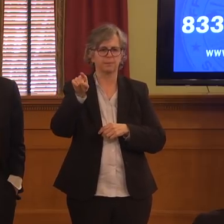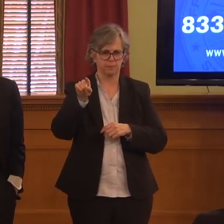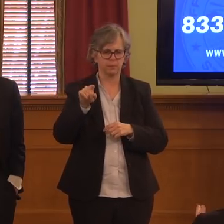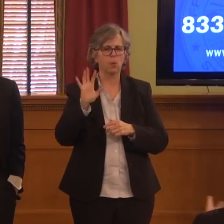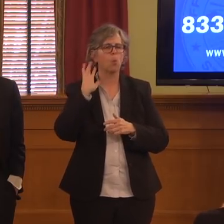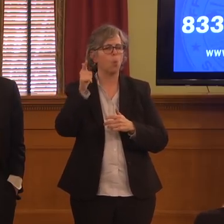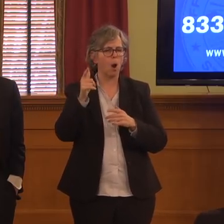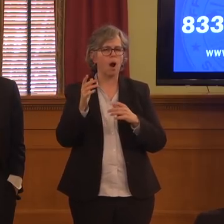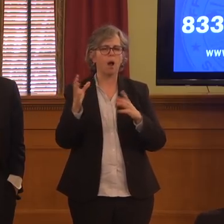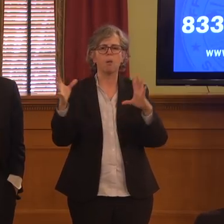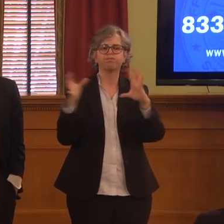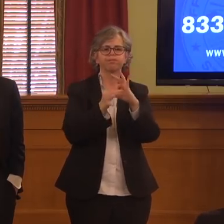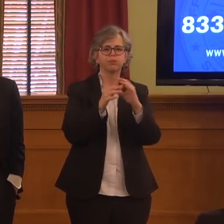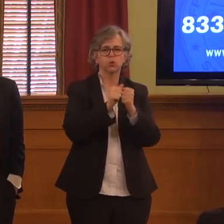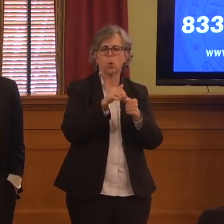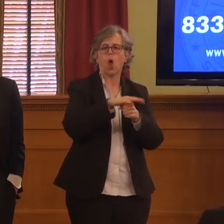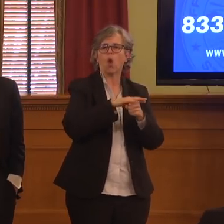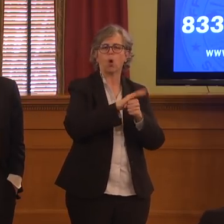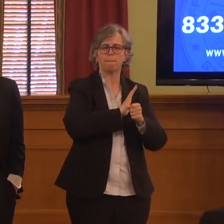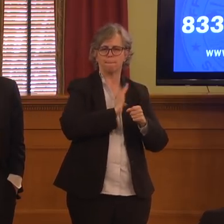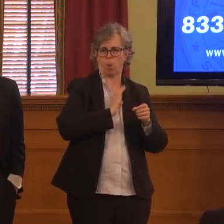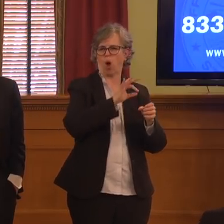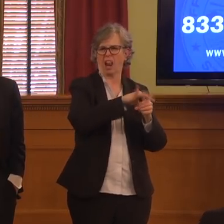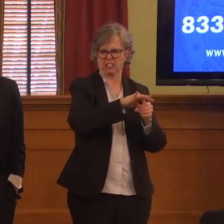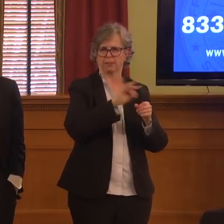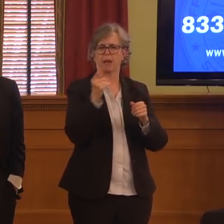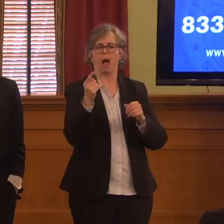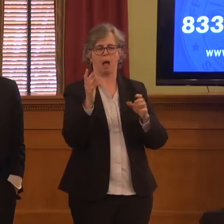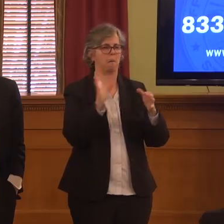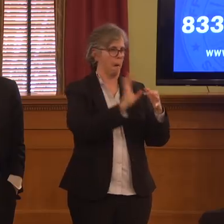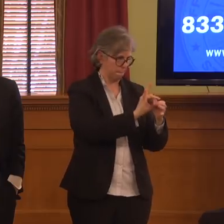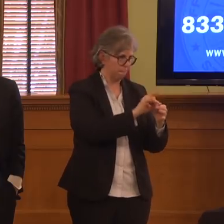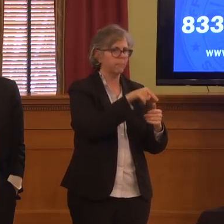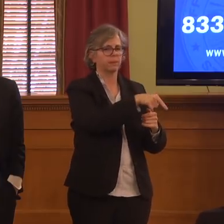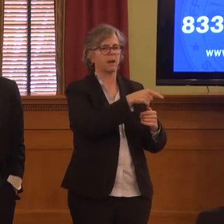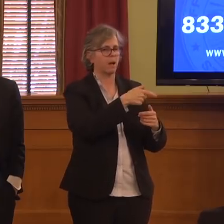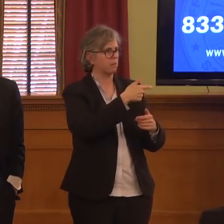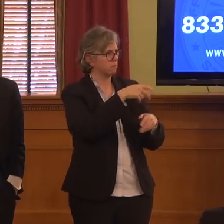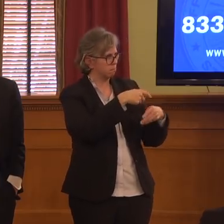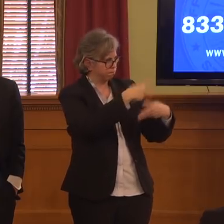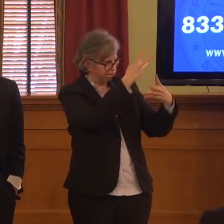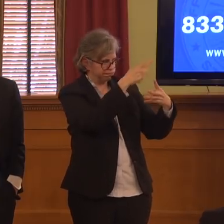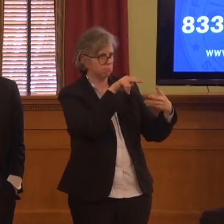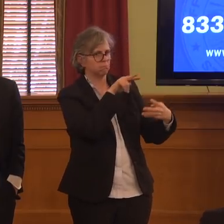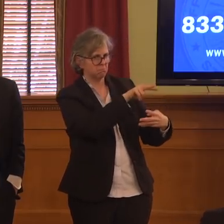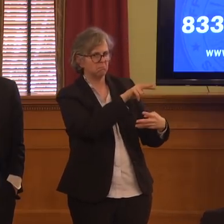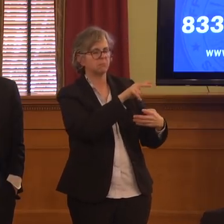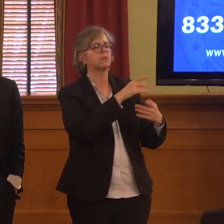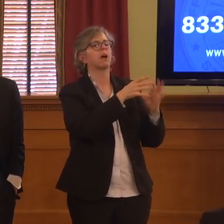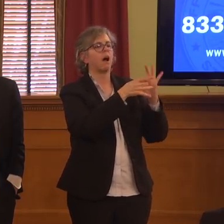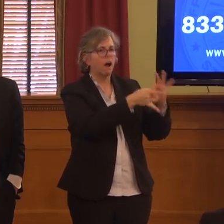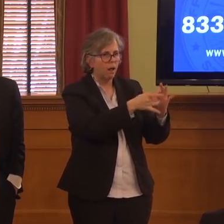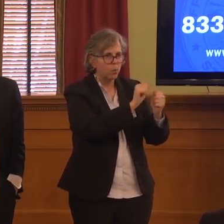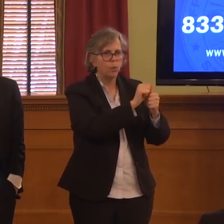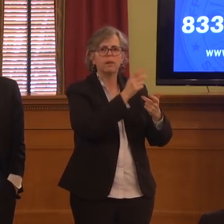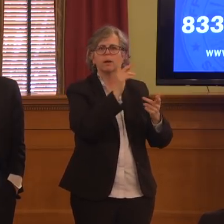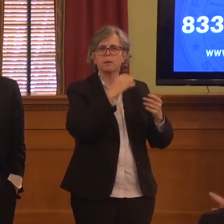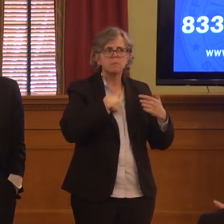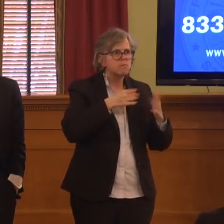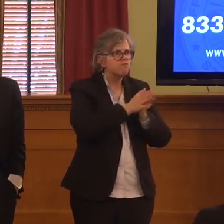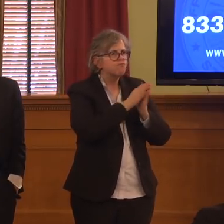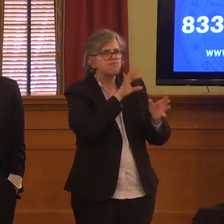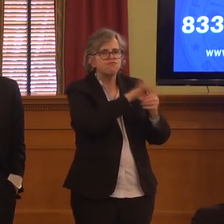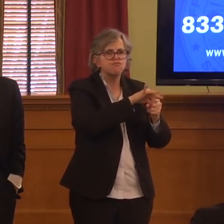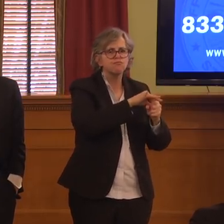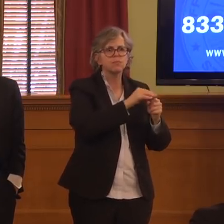board of elections to help secure you as a poll worker for Election Day. We urge people who are willing